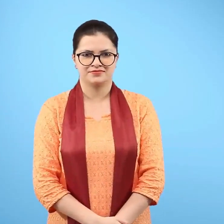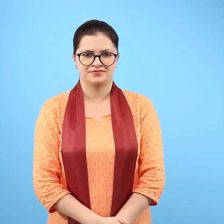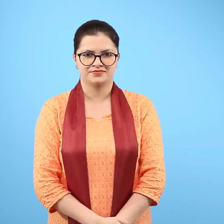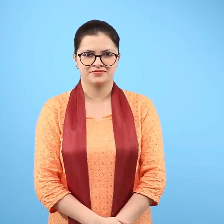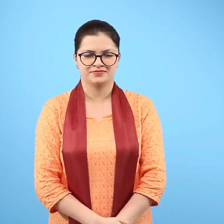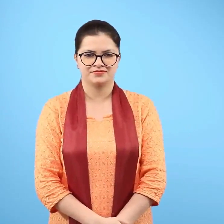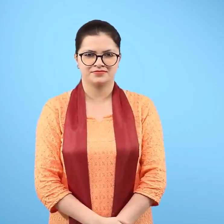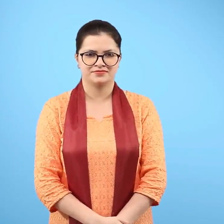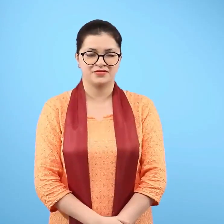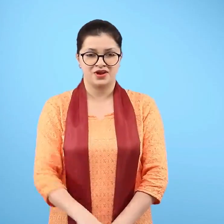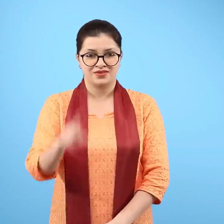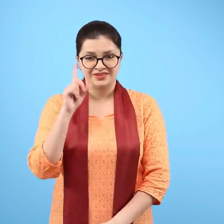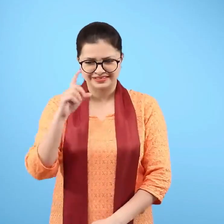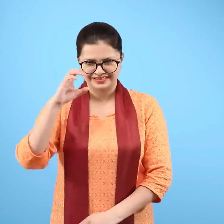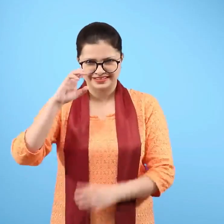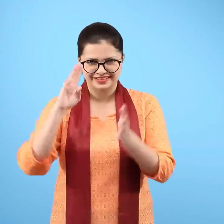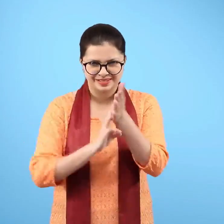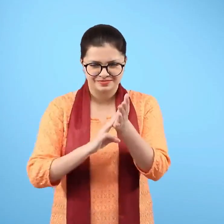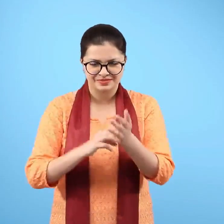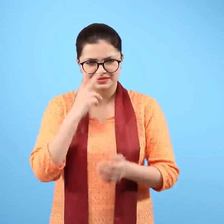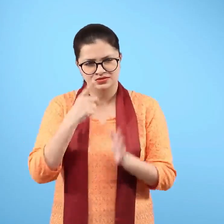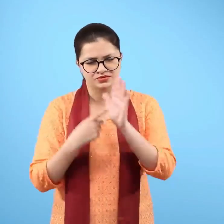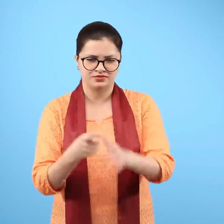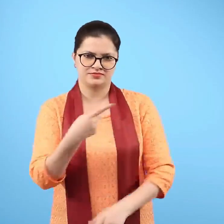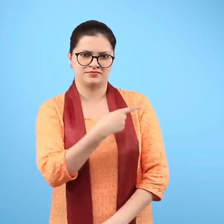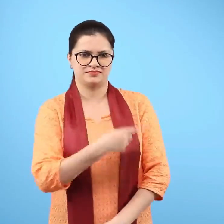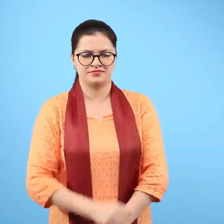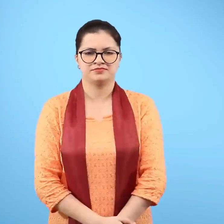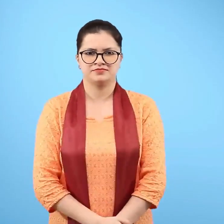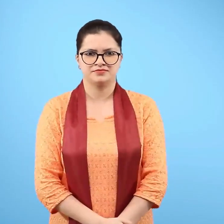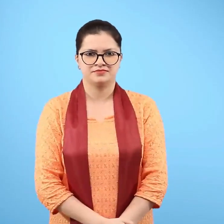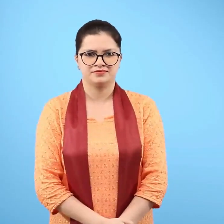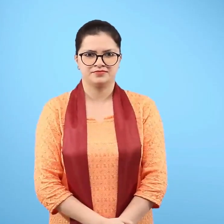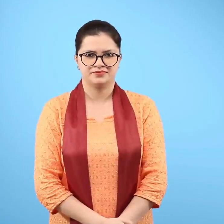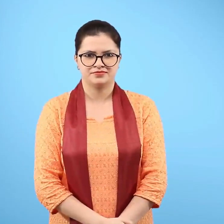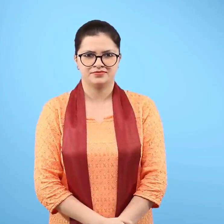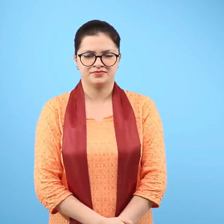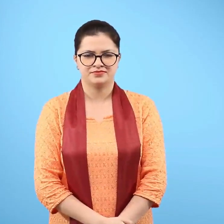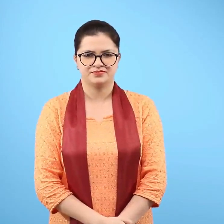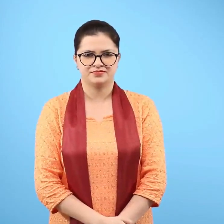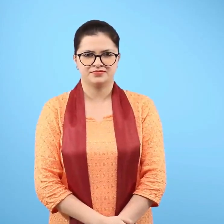To the right side of the question, we can see a part of the map 3 on a 1 centimeter